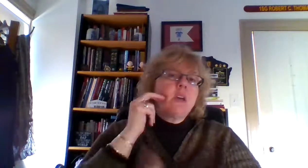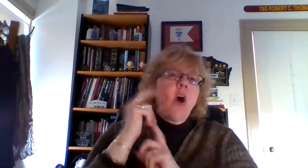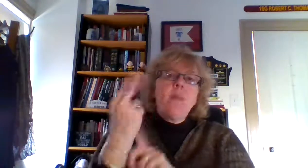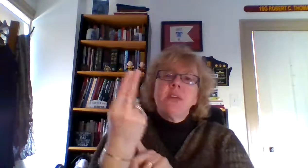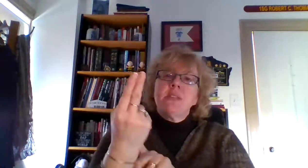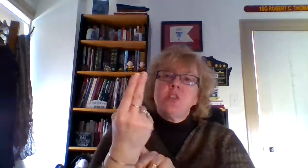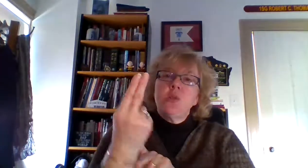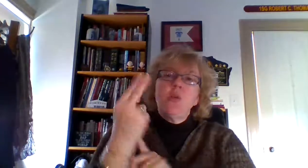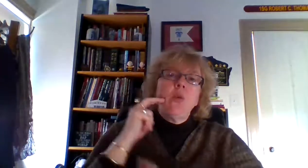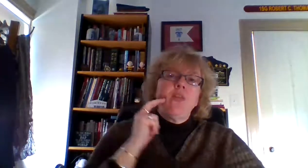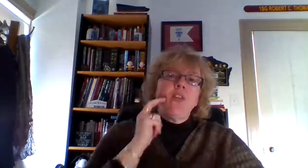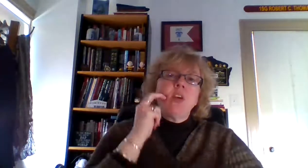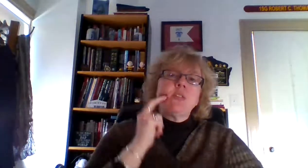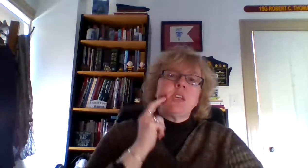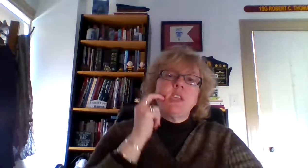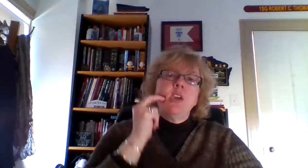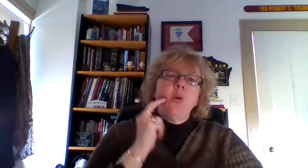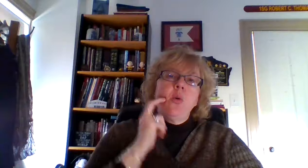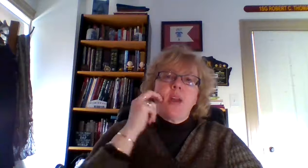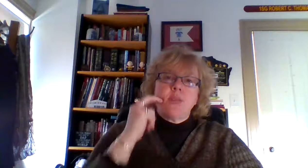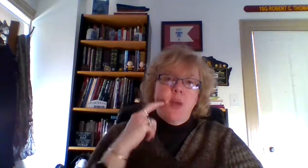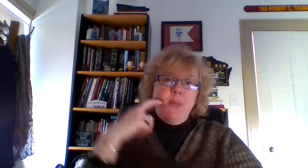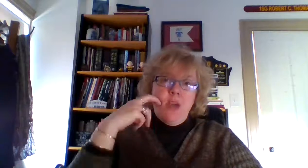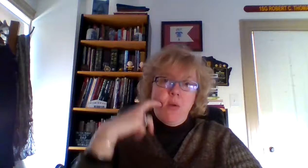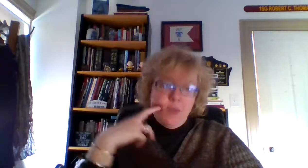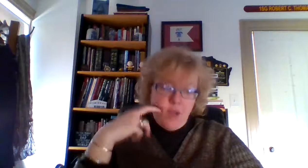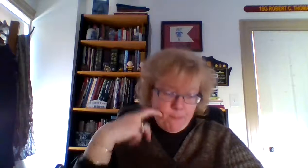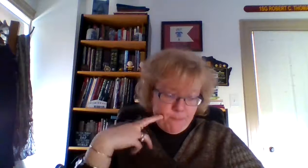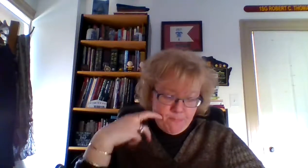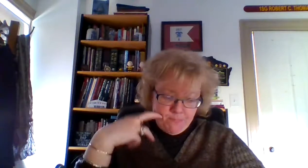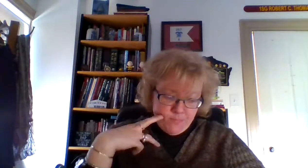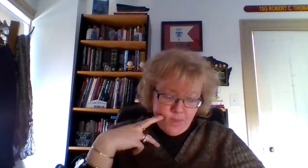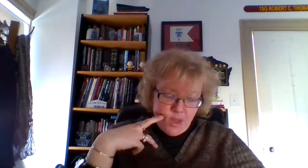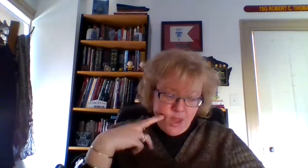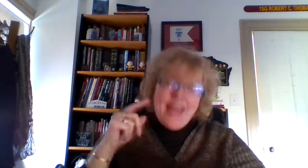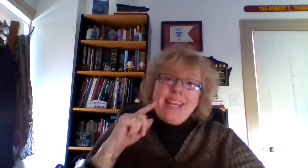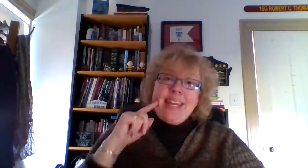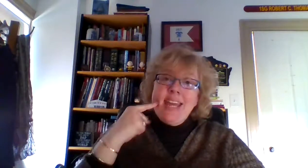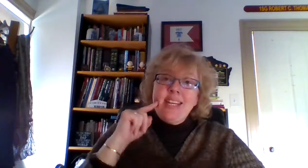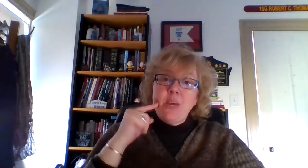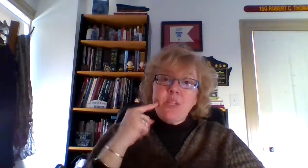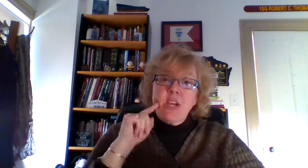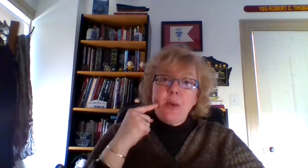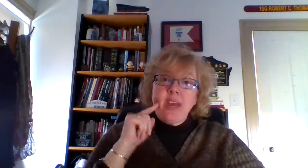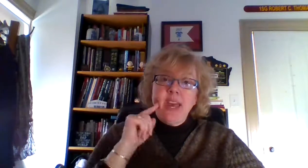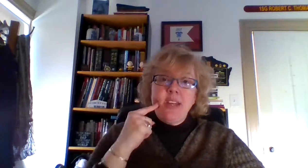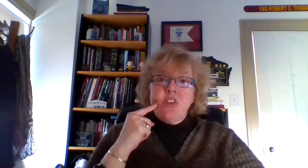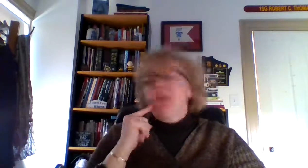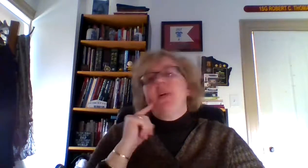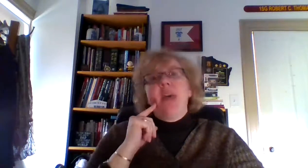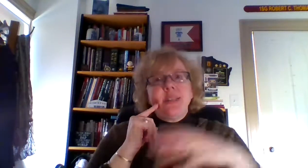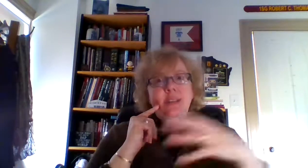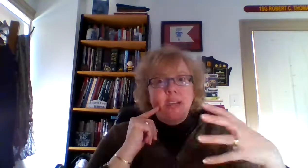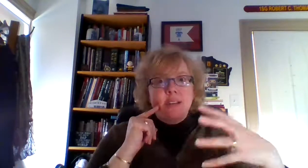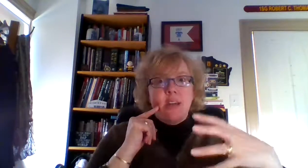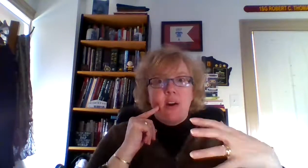Gum is the 2 fingers, like the U, and it goes up and down. Gum. Candy. We talked about candy in general. That's things that